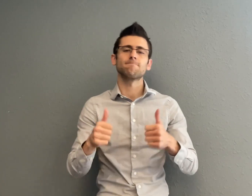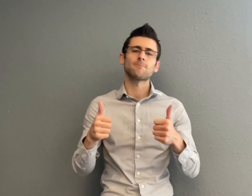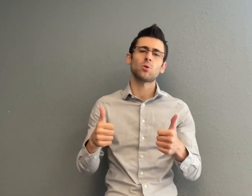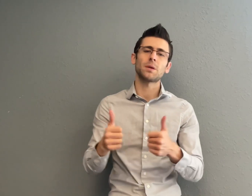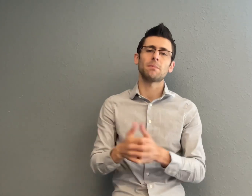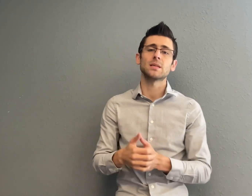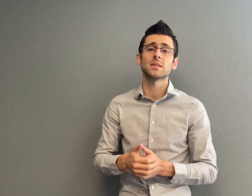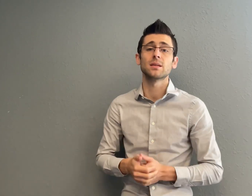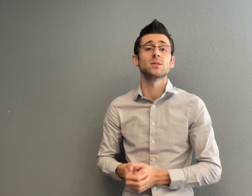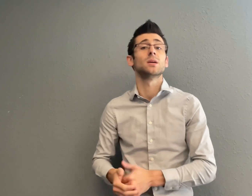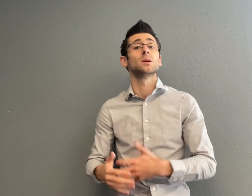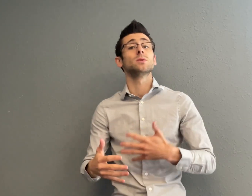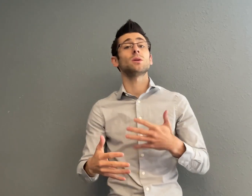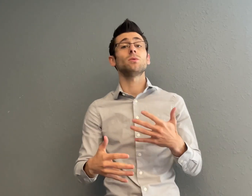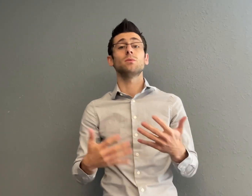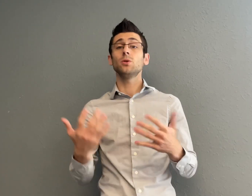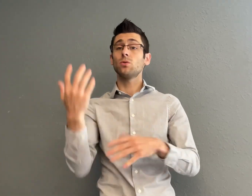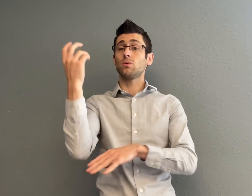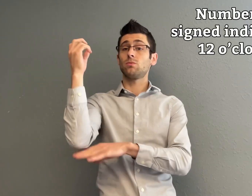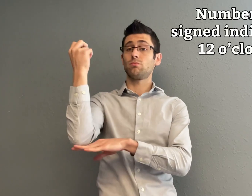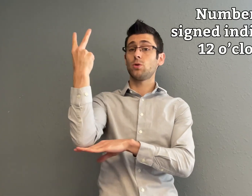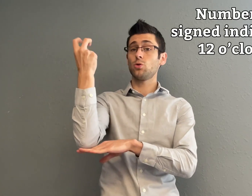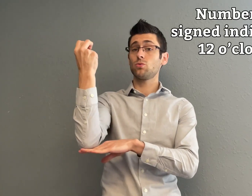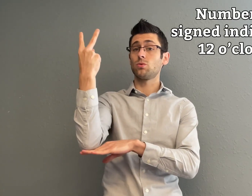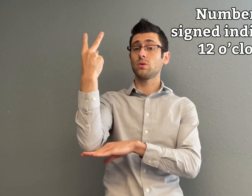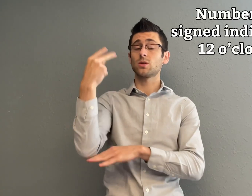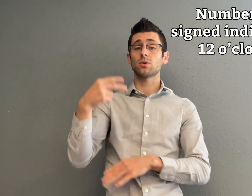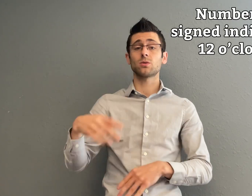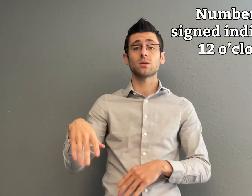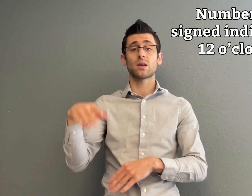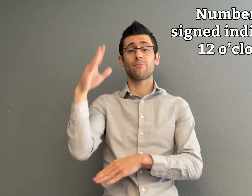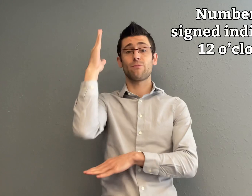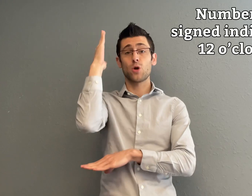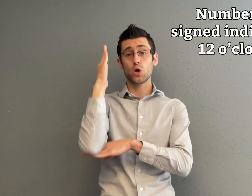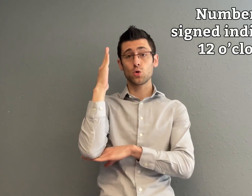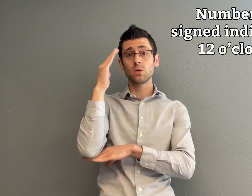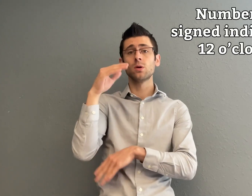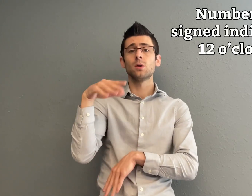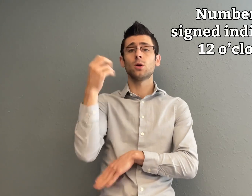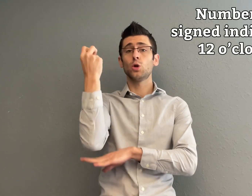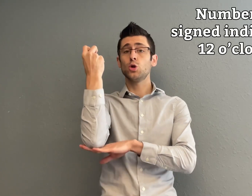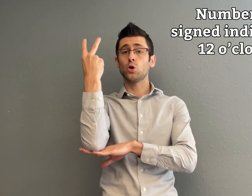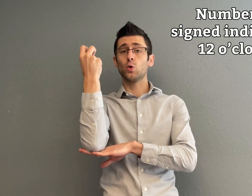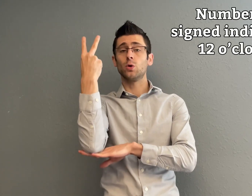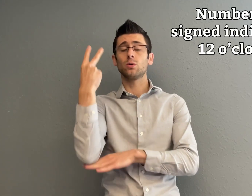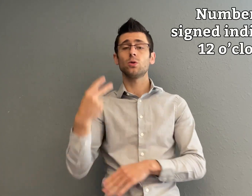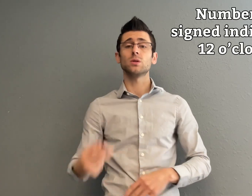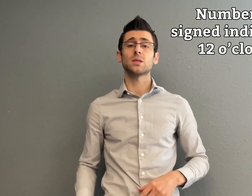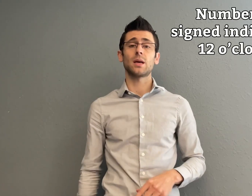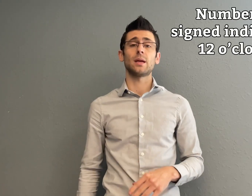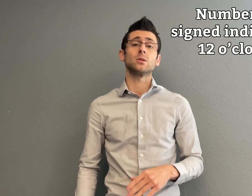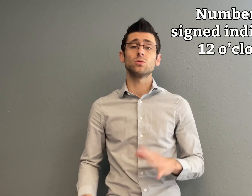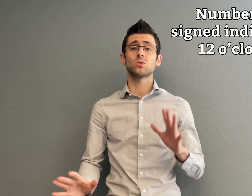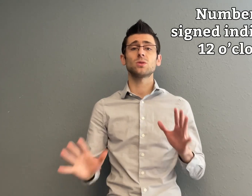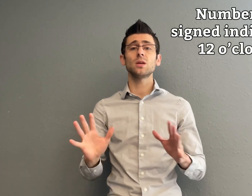Hope that makes sense. So noon is also the sign. Noon. You could sign it either